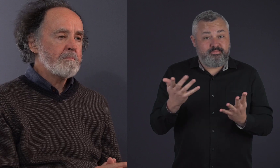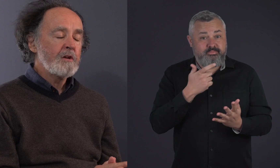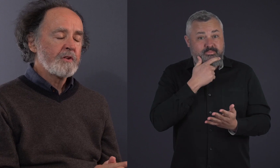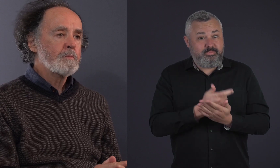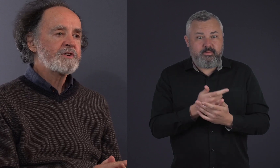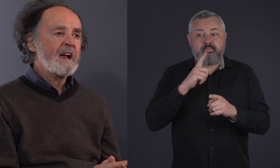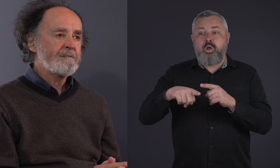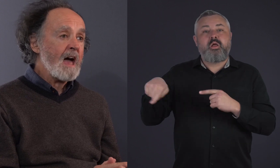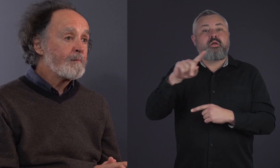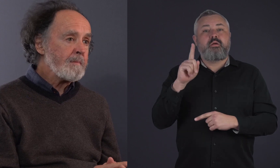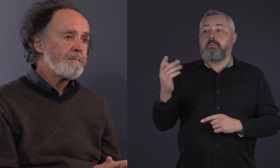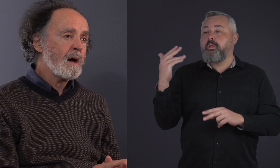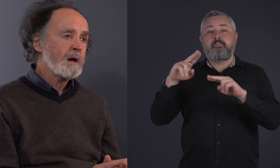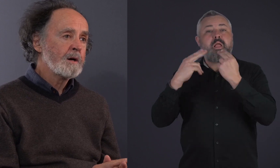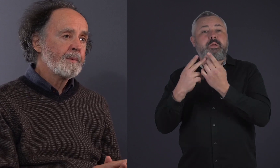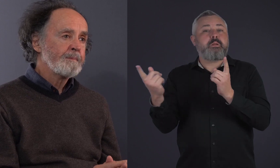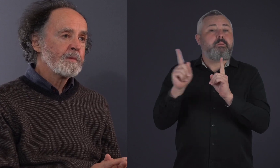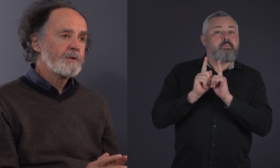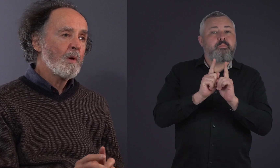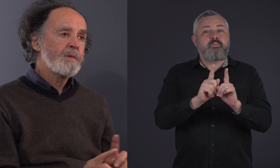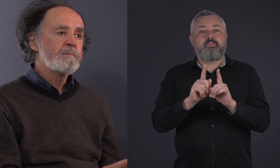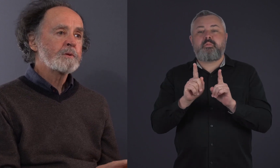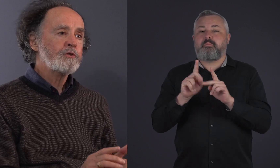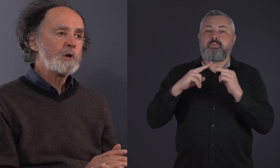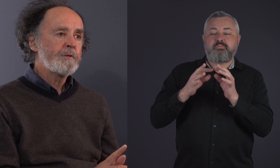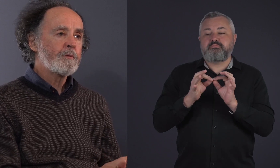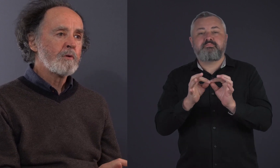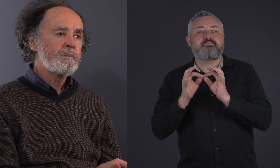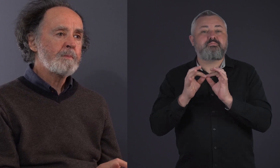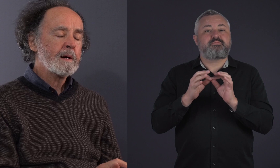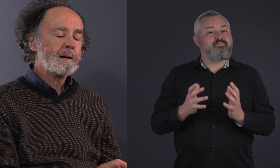Most of them would take a family member with them to interpret for them.